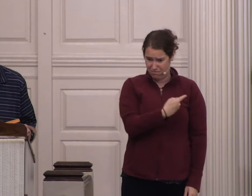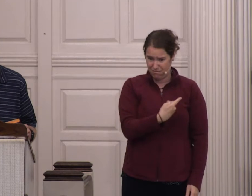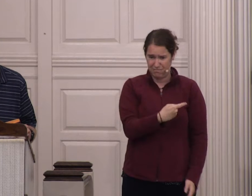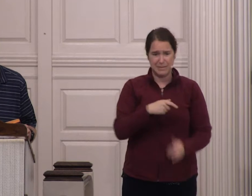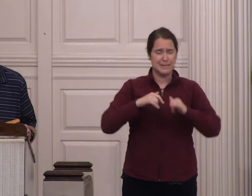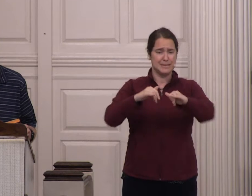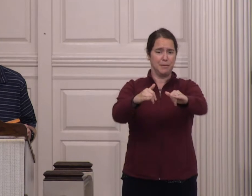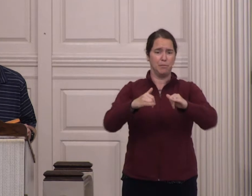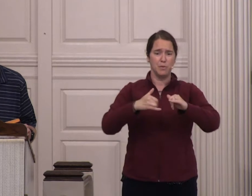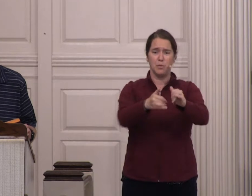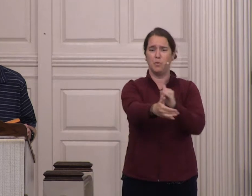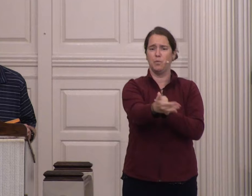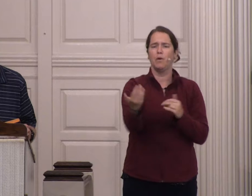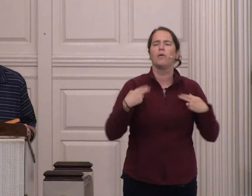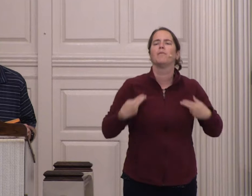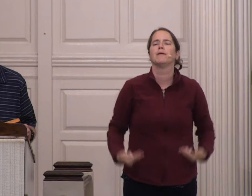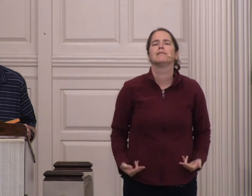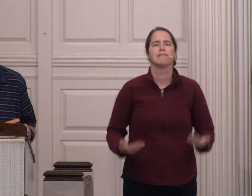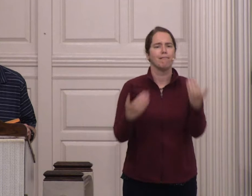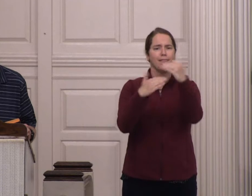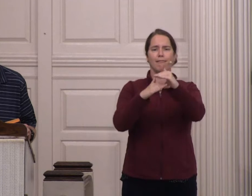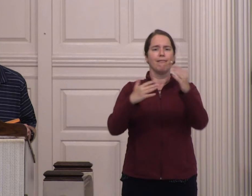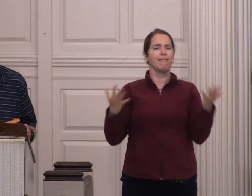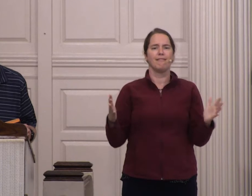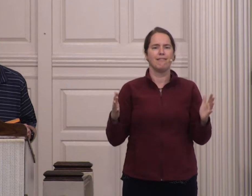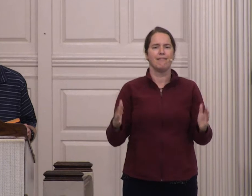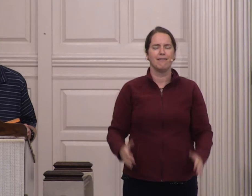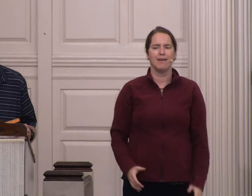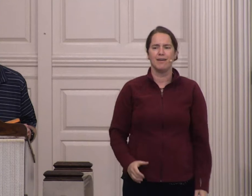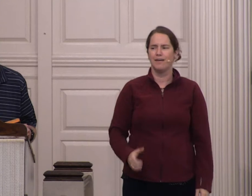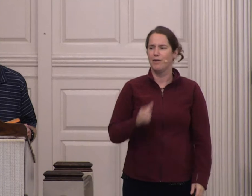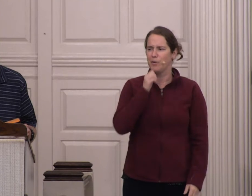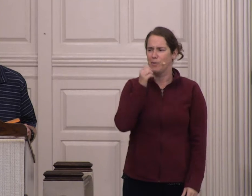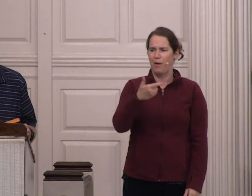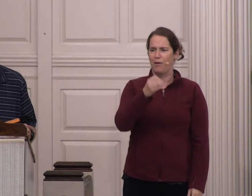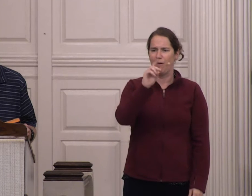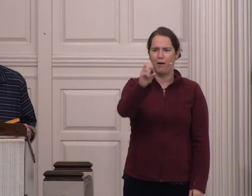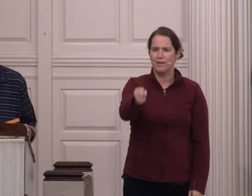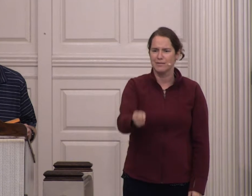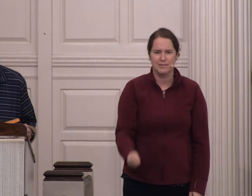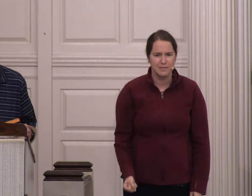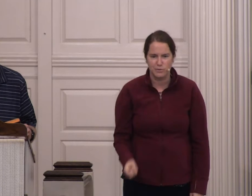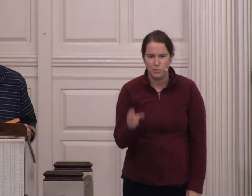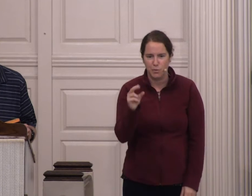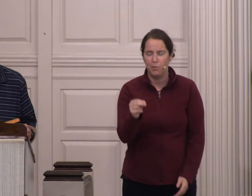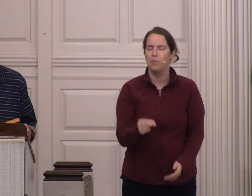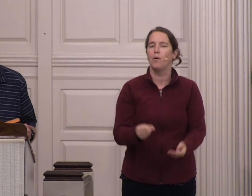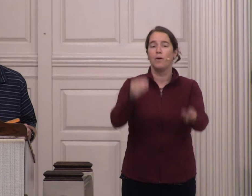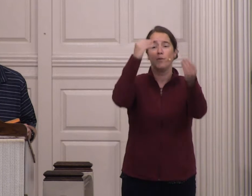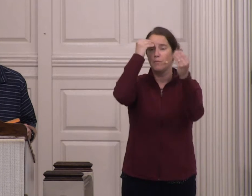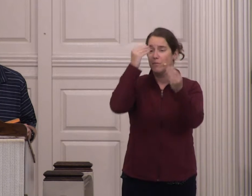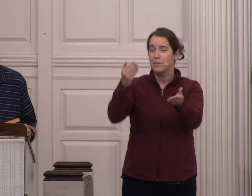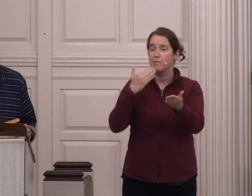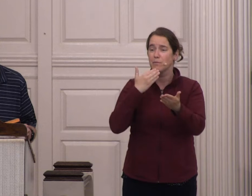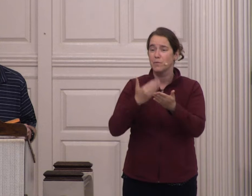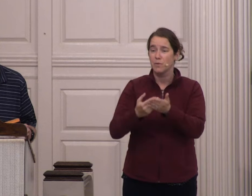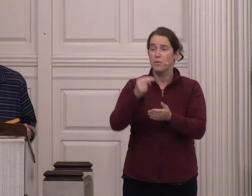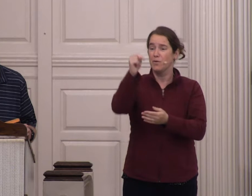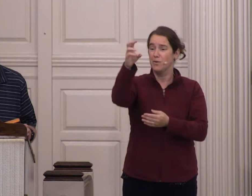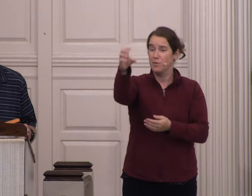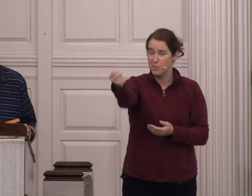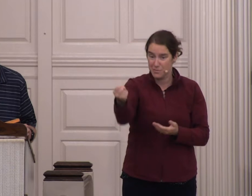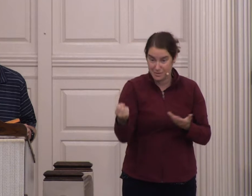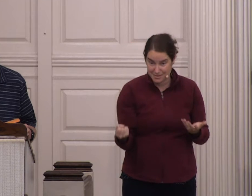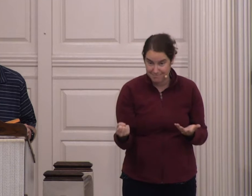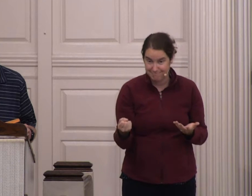you, human beings. We proclaim to you good news that you should not